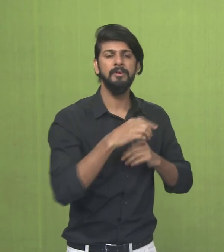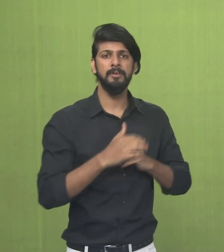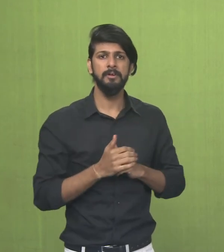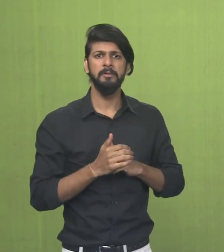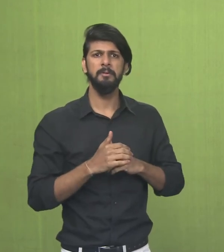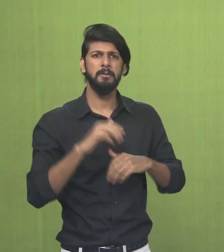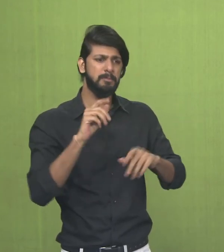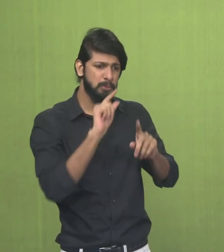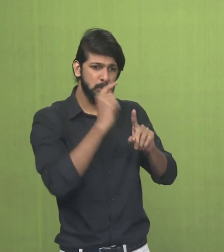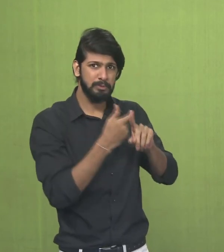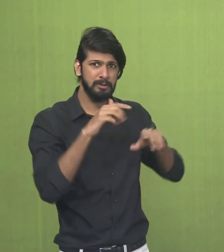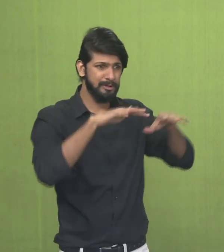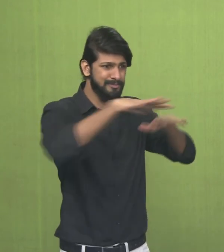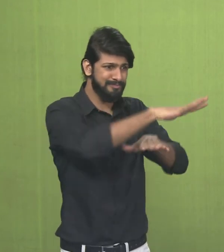establishment of the East India Company.